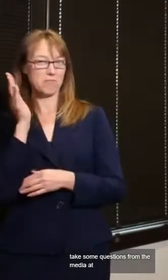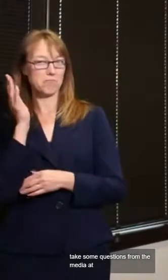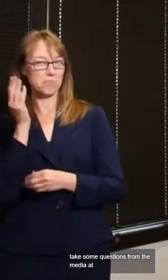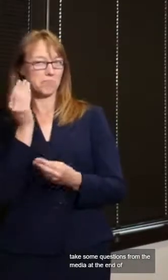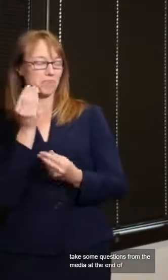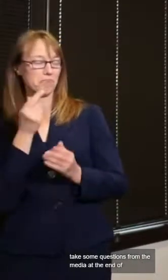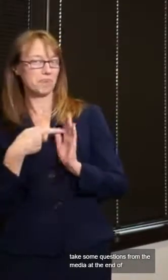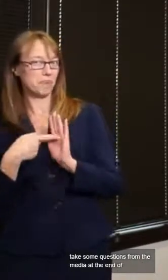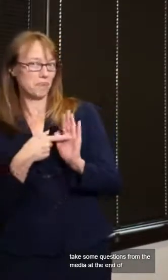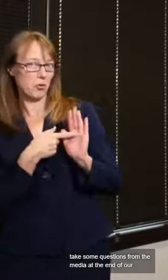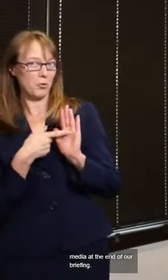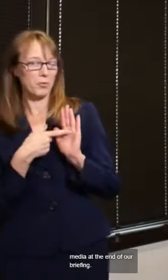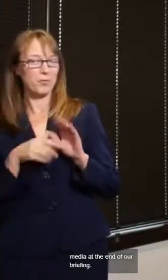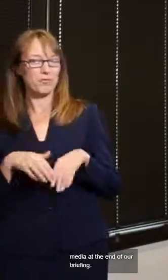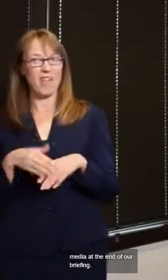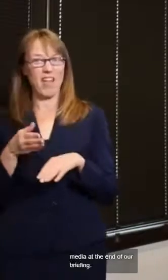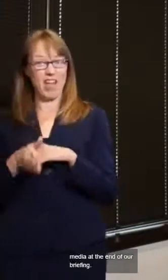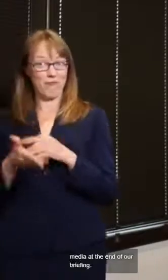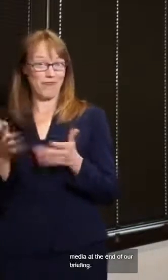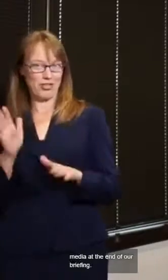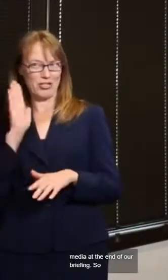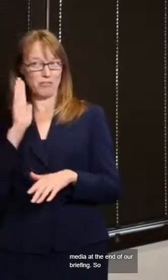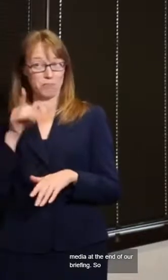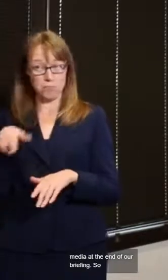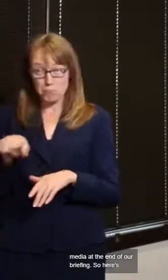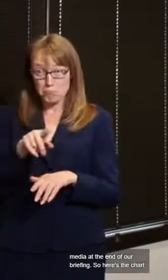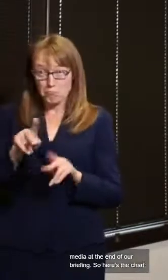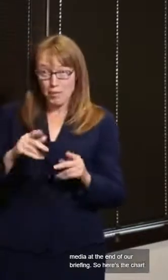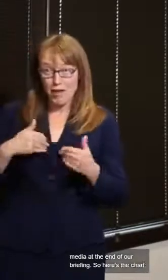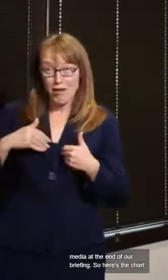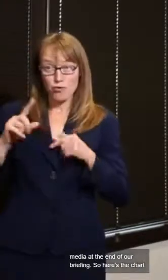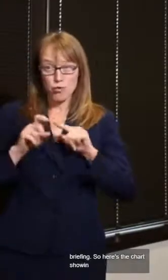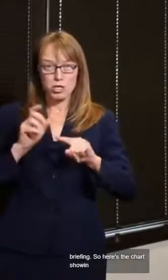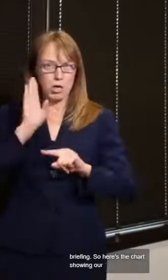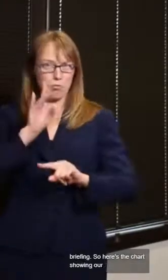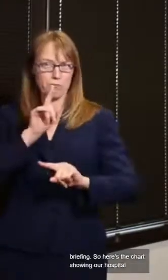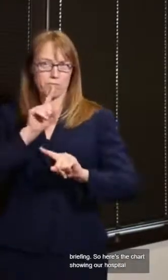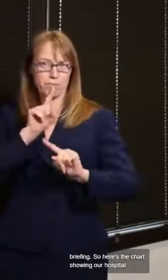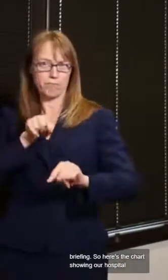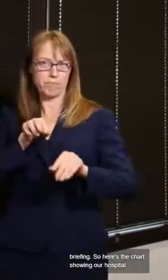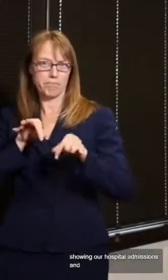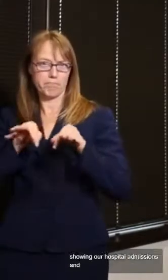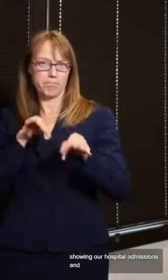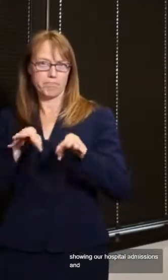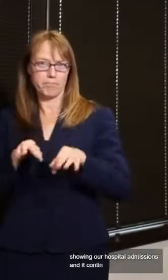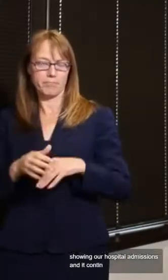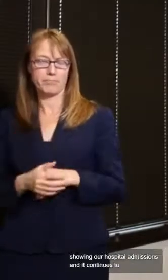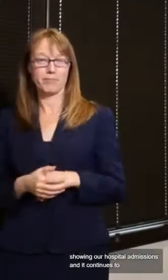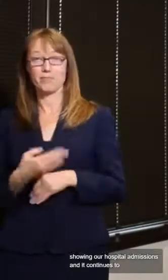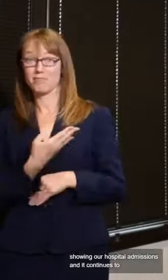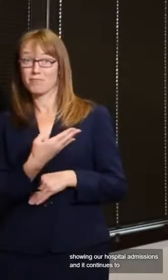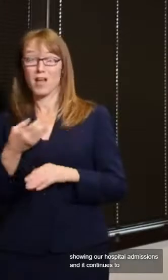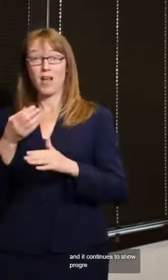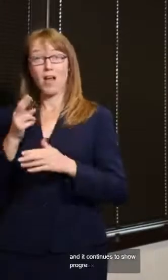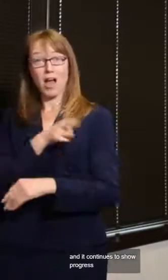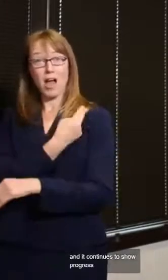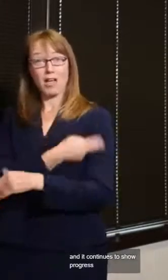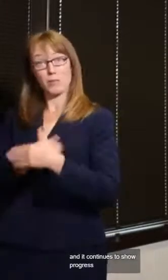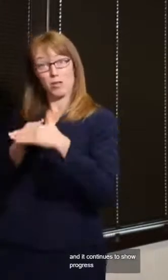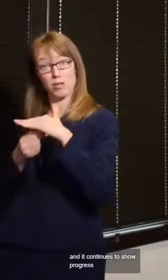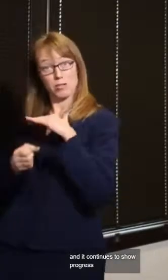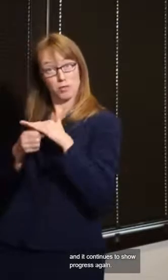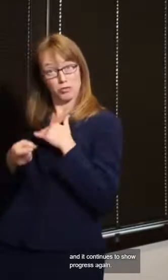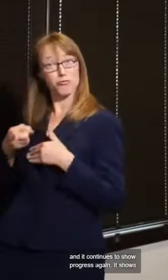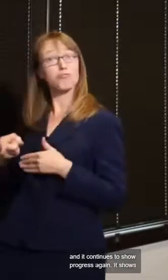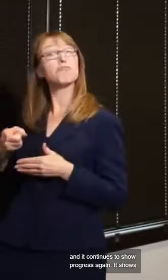of our briefing. So here's the chart showing our hospital admissions, and it continues to show progress. Again,